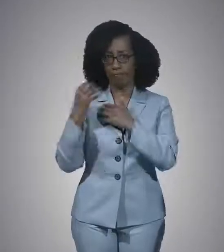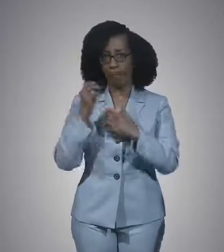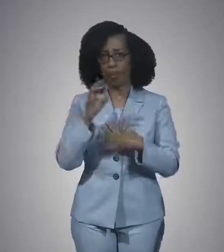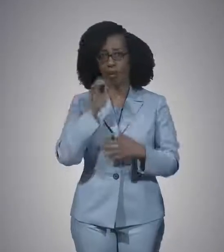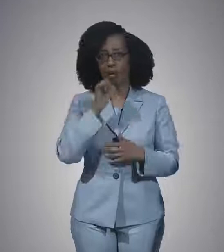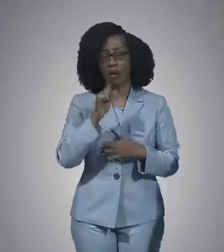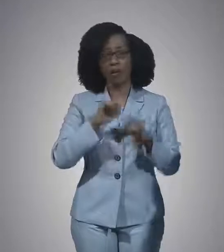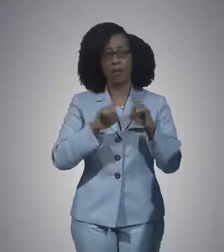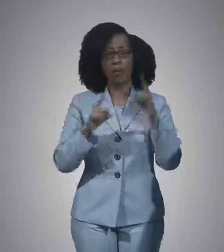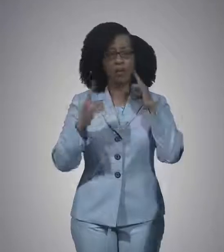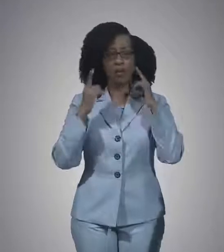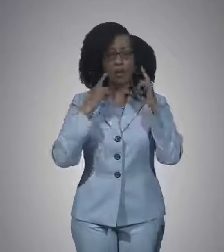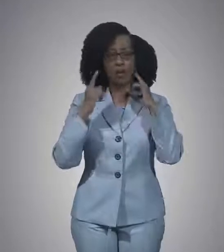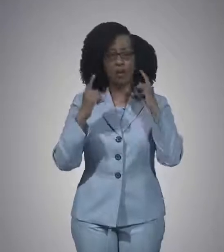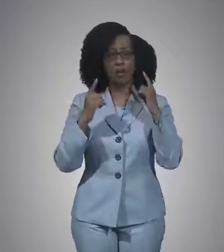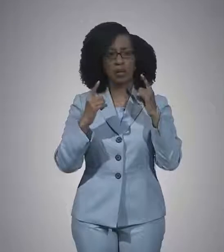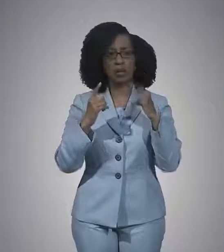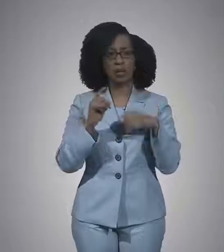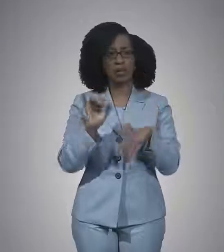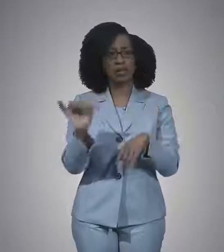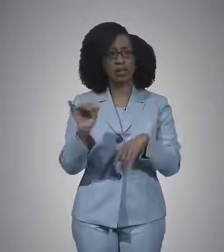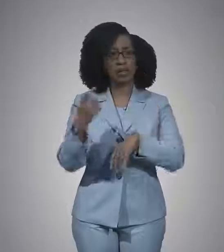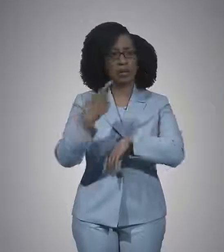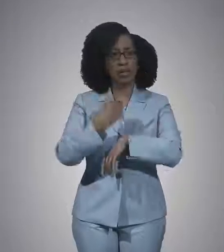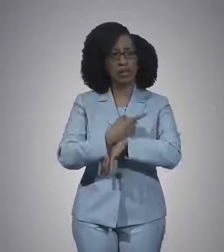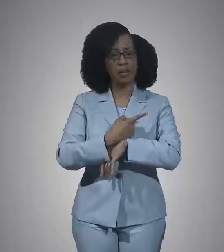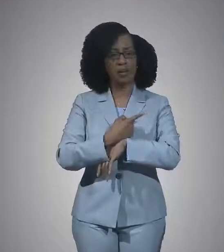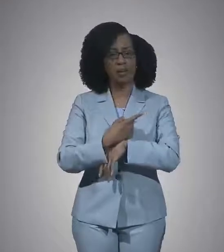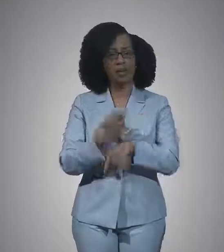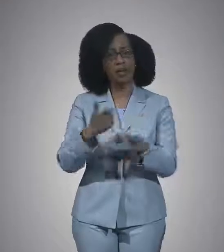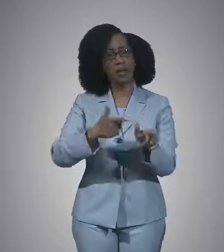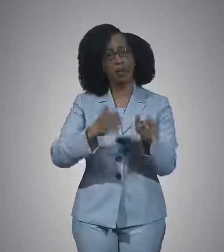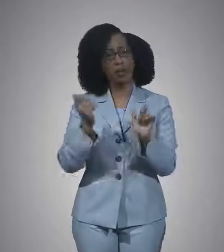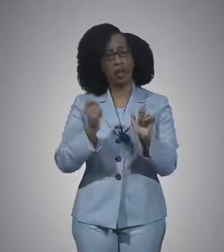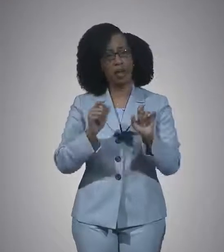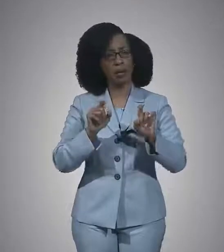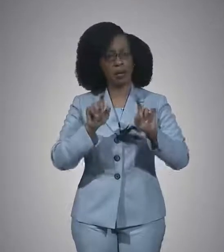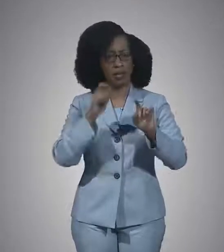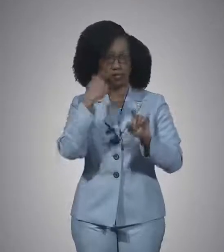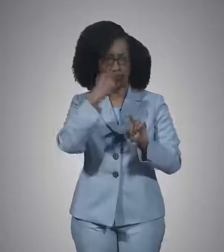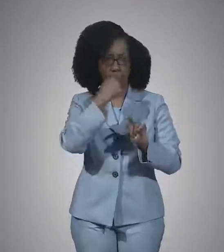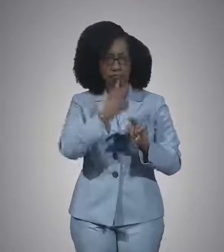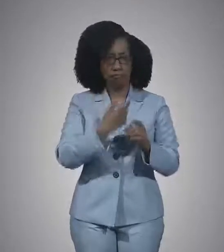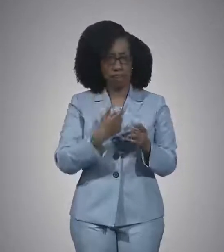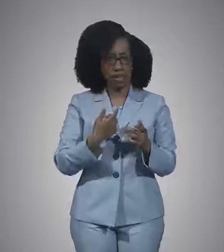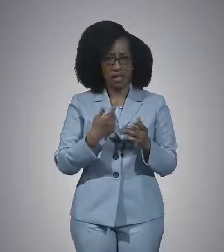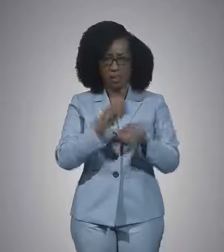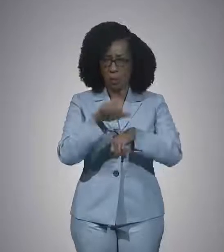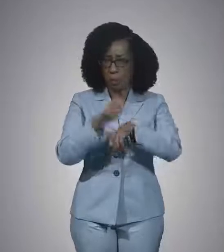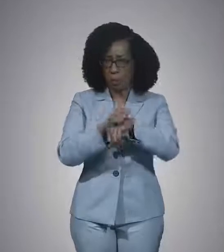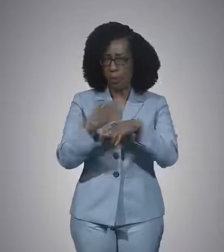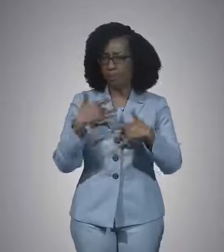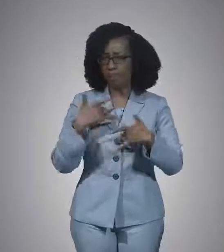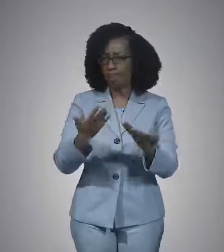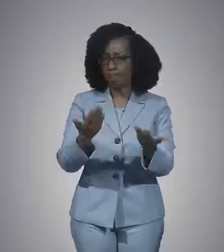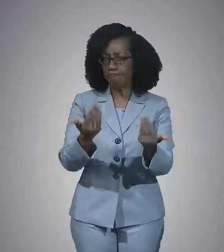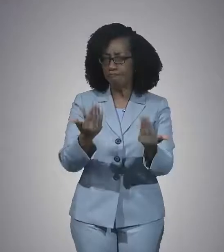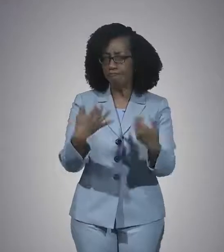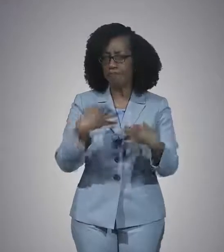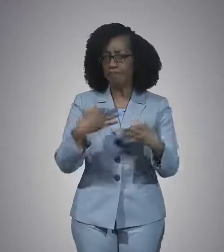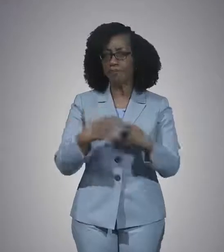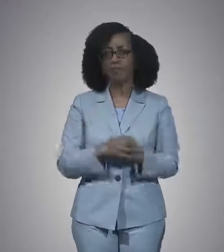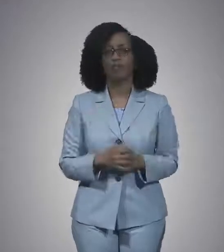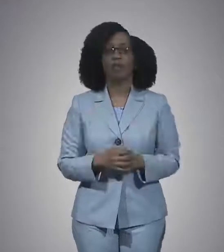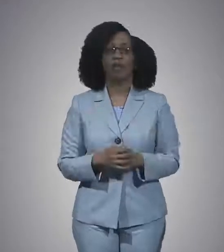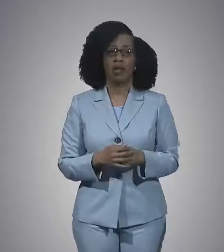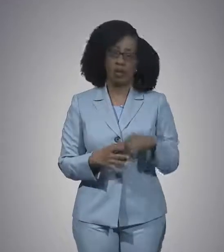appointment issues for same-day rapid testing. Is there anything you can express with that situation, Doug? We have heard the